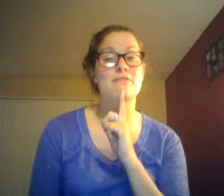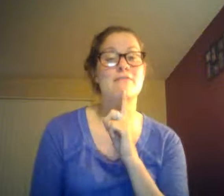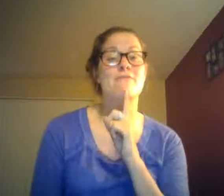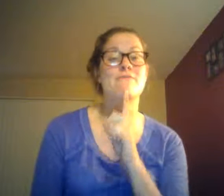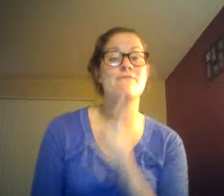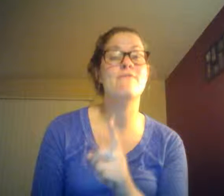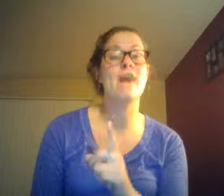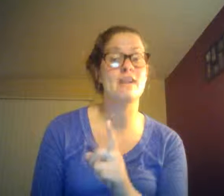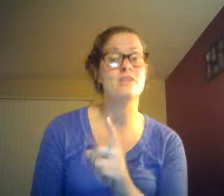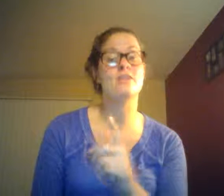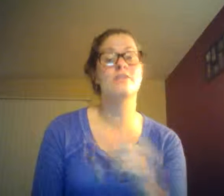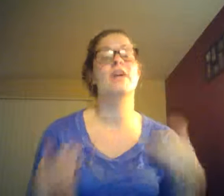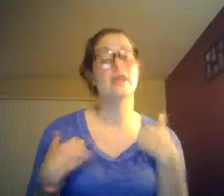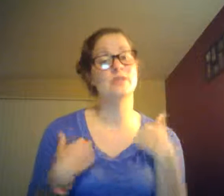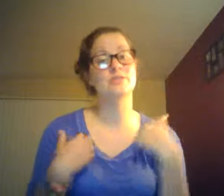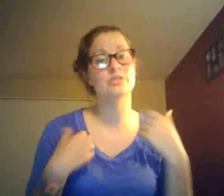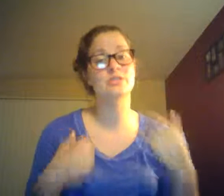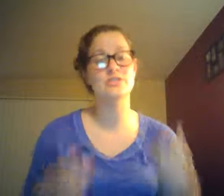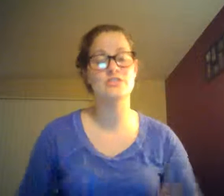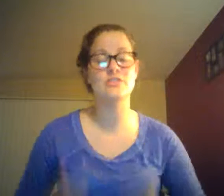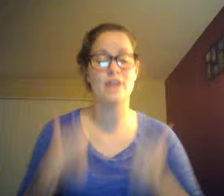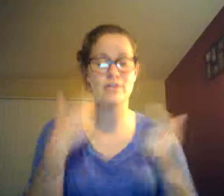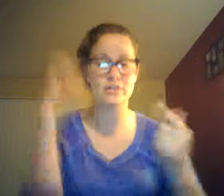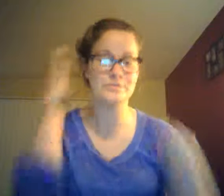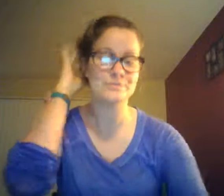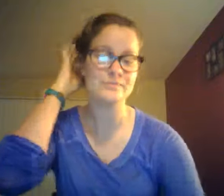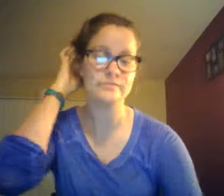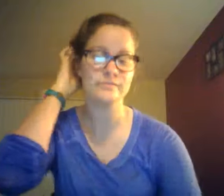is vital for animals' survival.